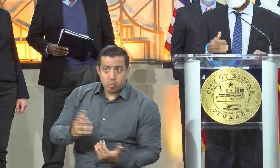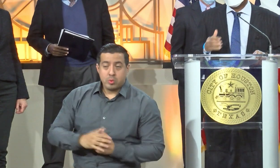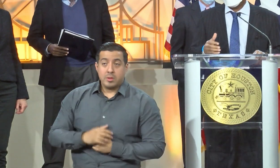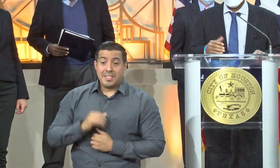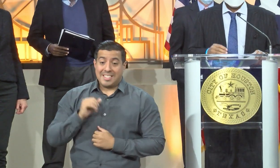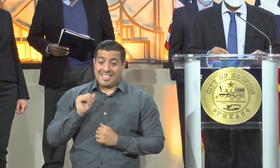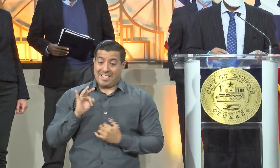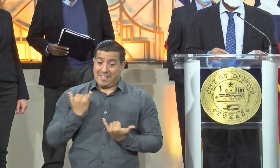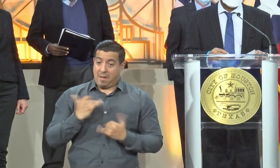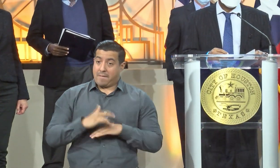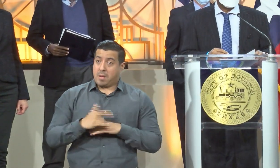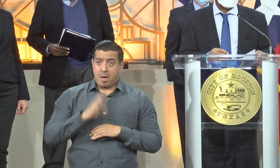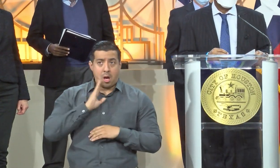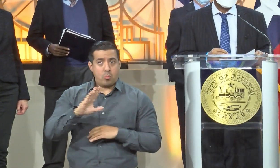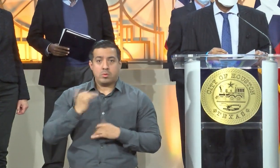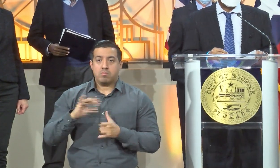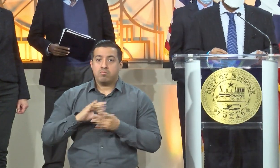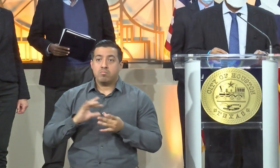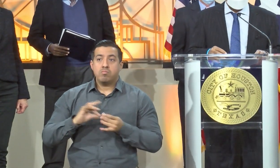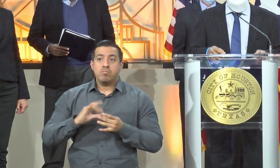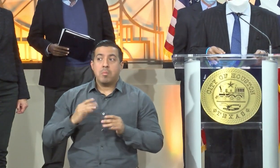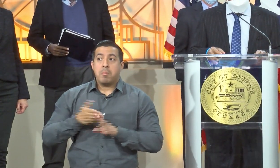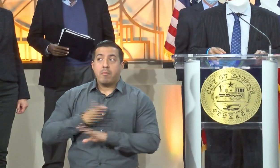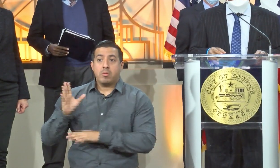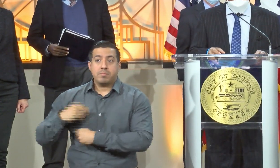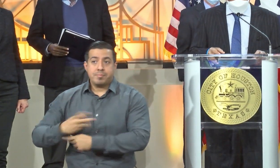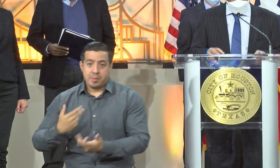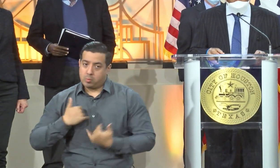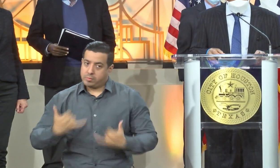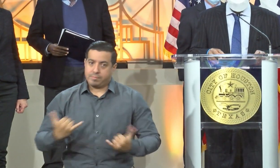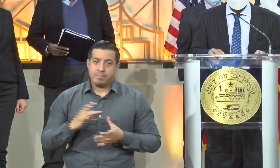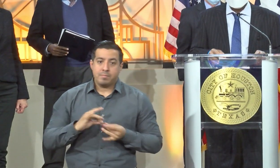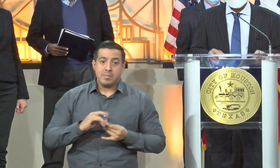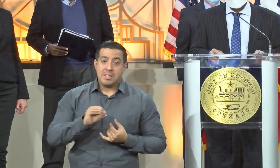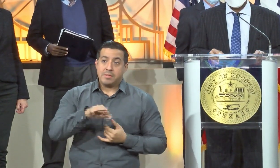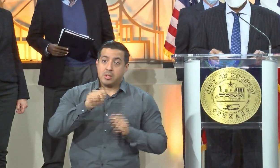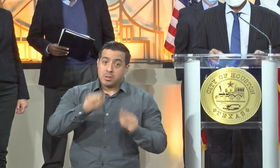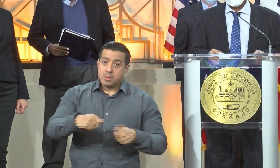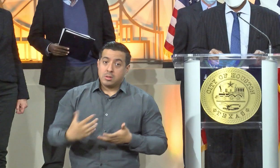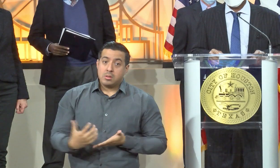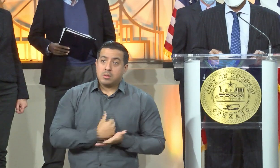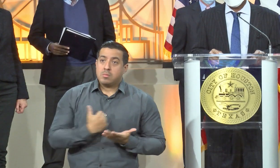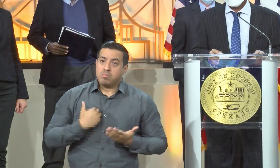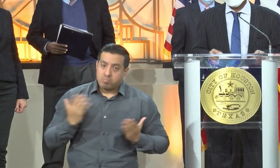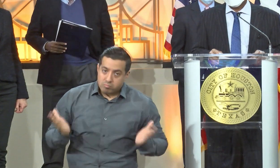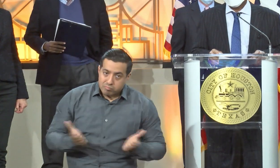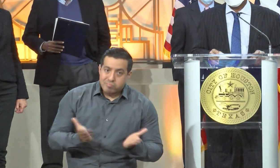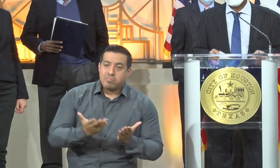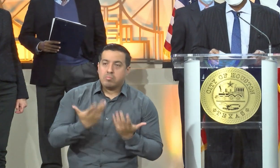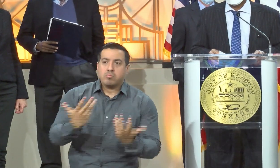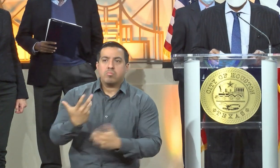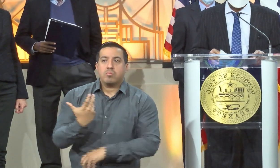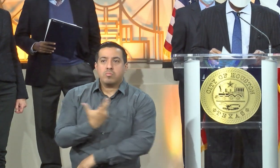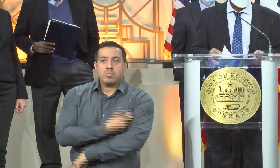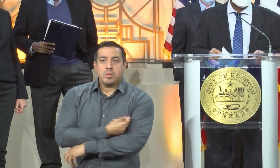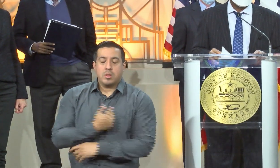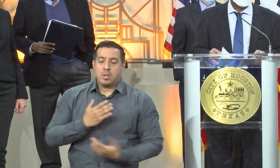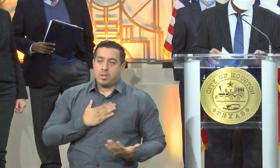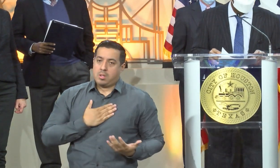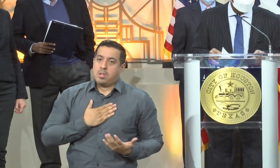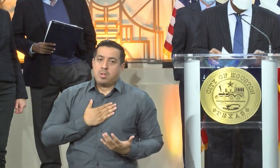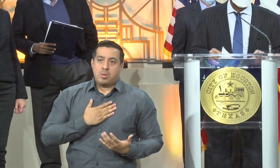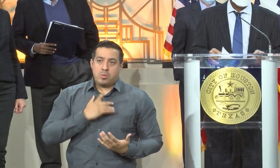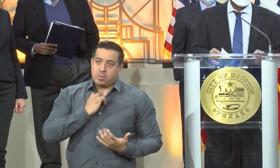talking about it now, even before they start distributing it. When you can, I would encourage you in the strongest